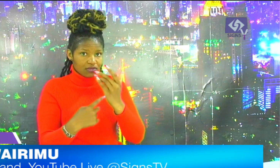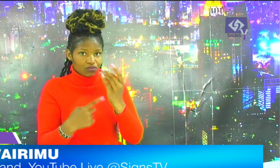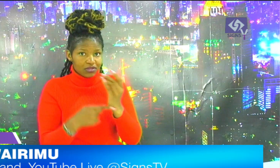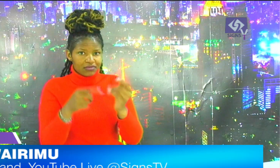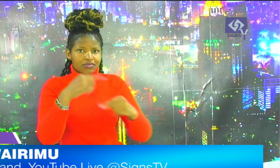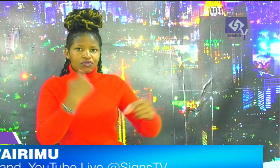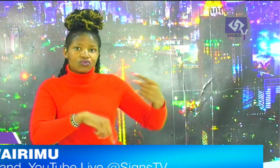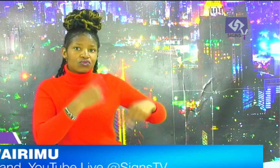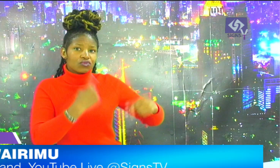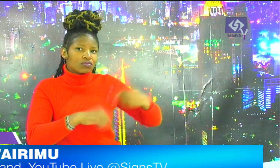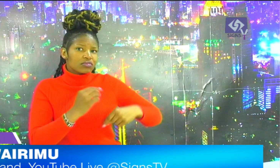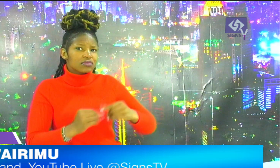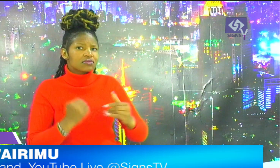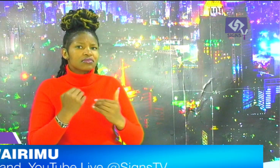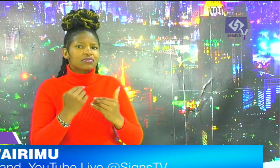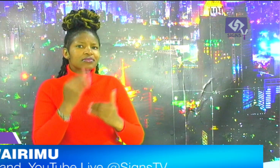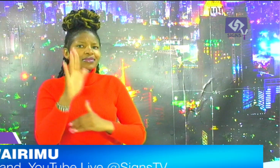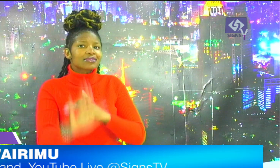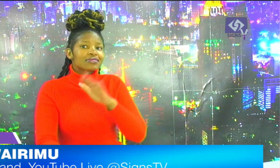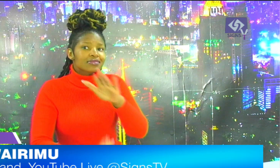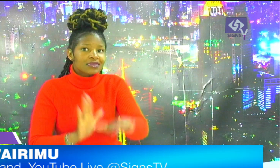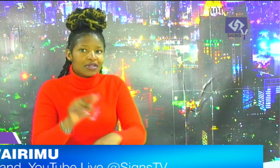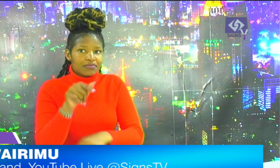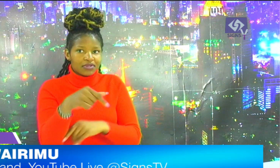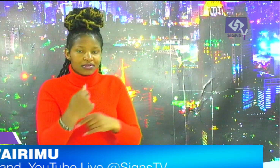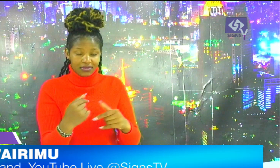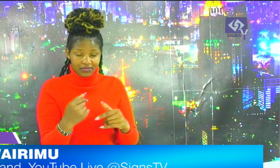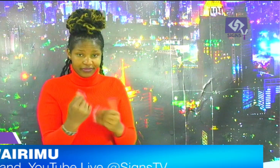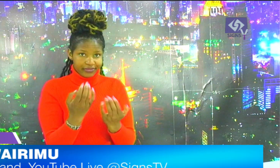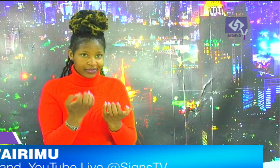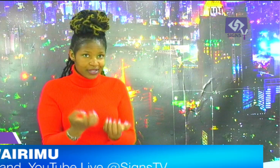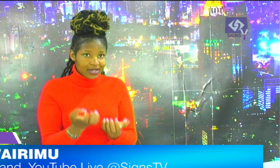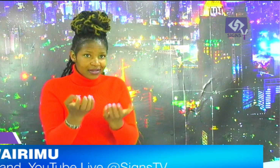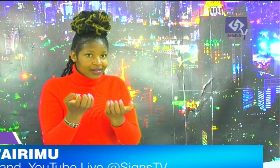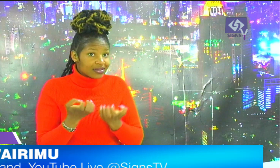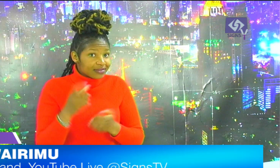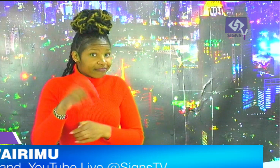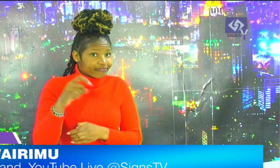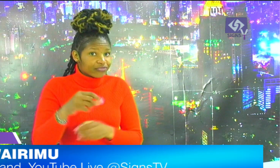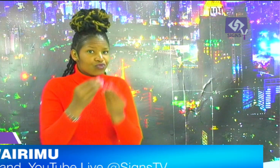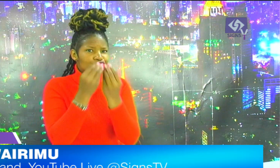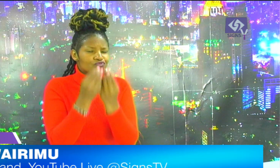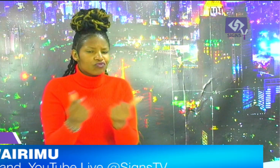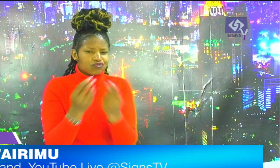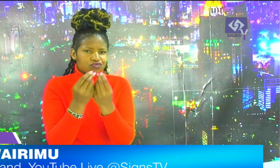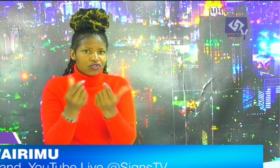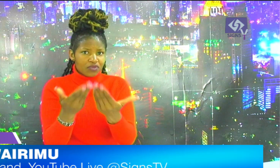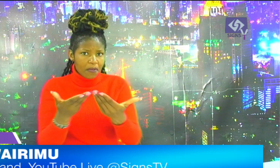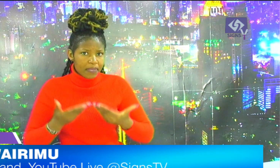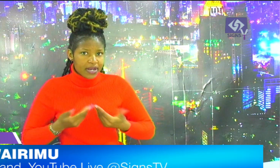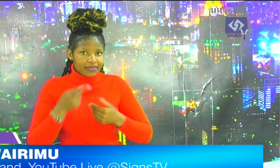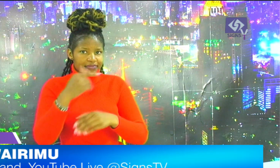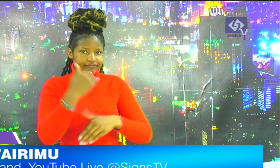Groups appearing before the National Dialogue Committee stressed the need to resolve the issues surrounding